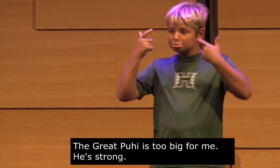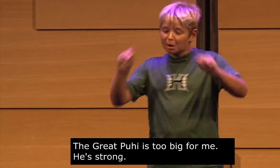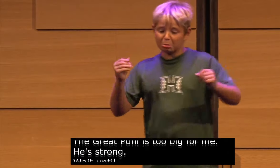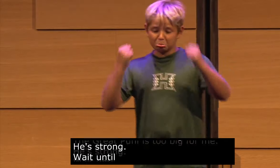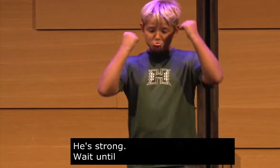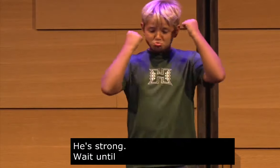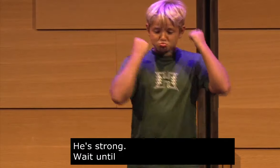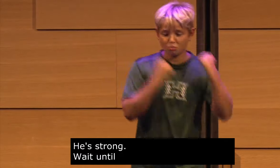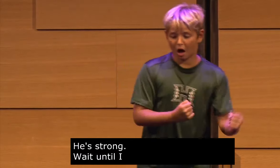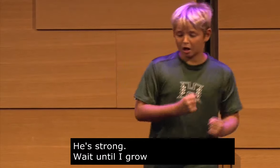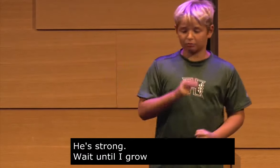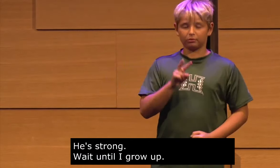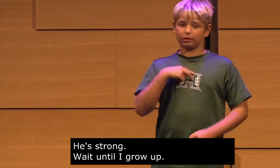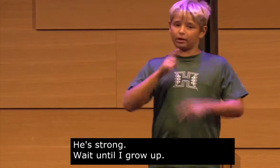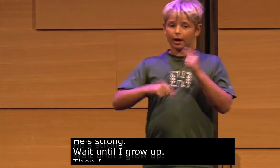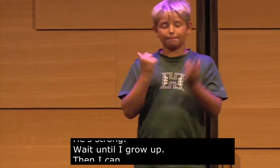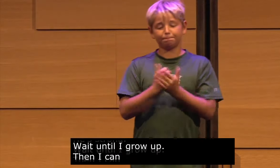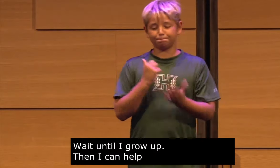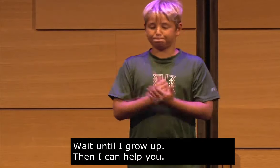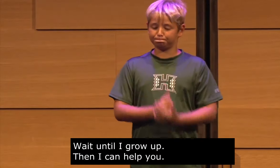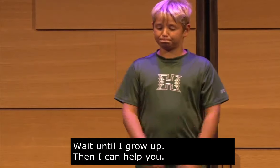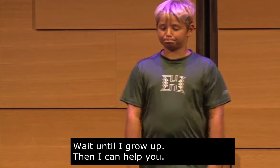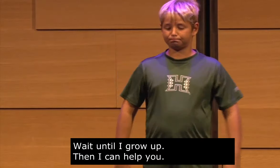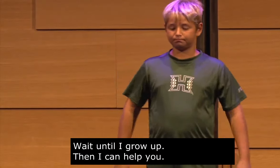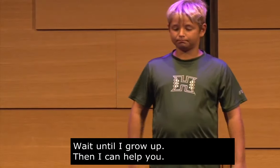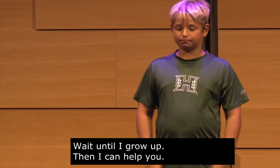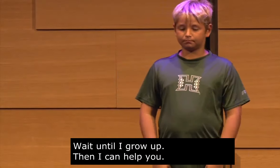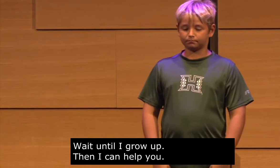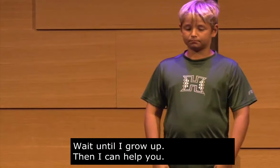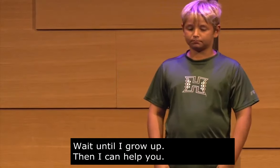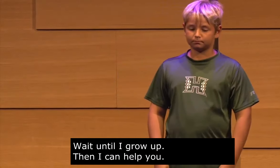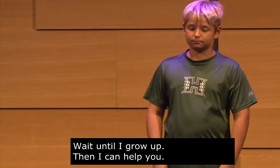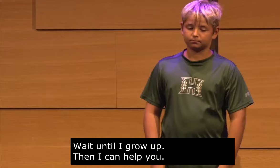strong. Wait until I grow up. Then I can help you.